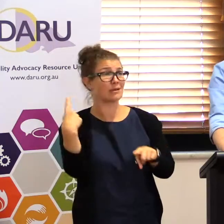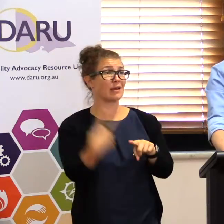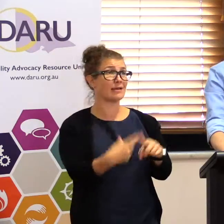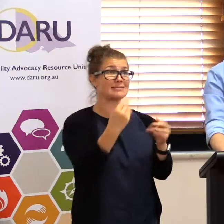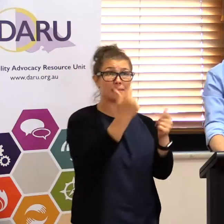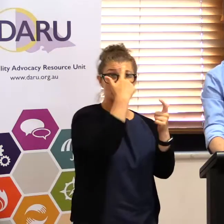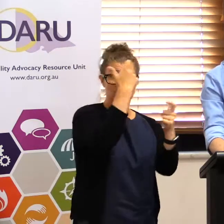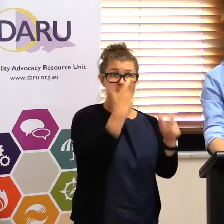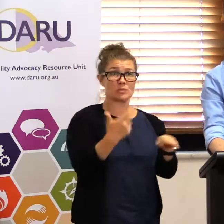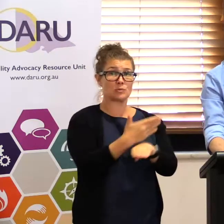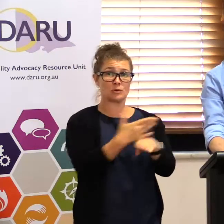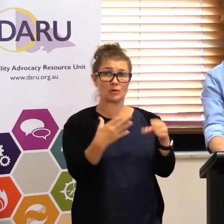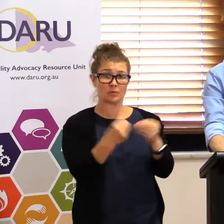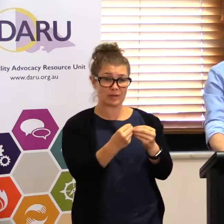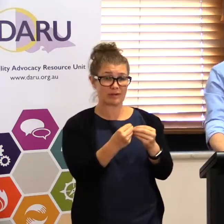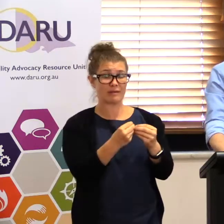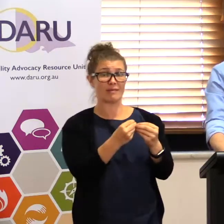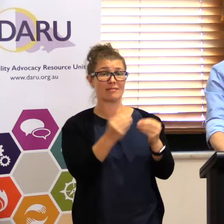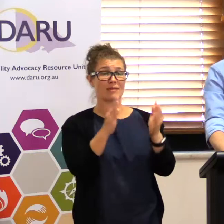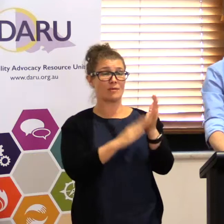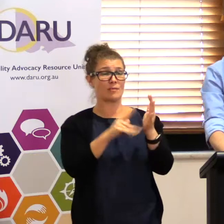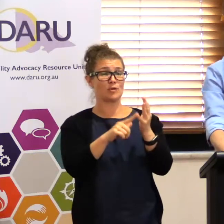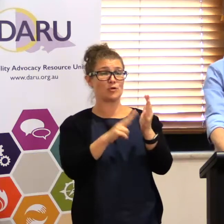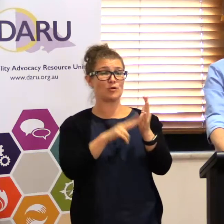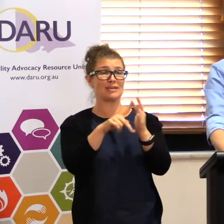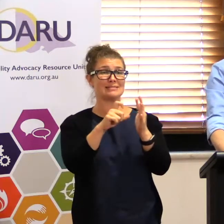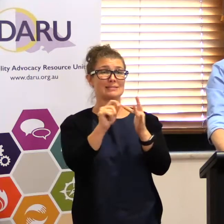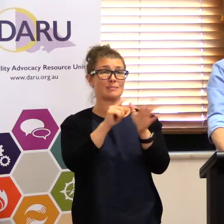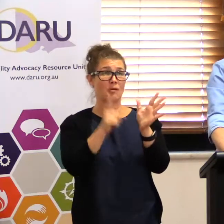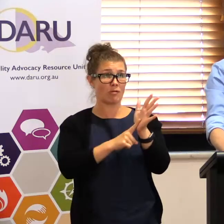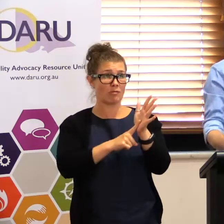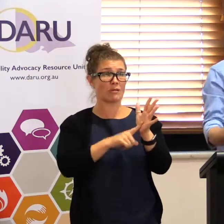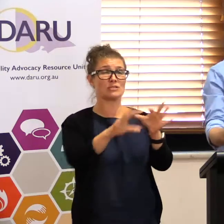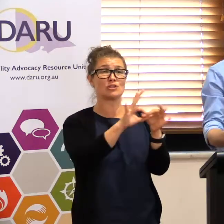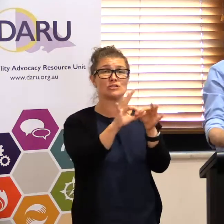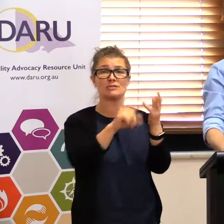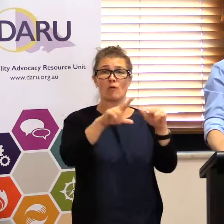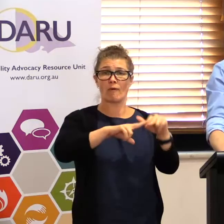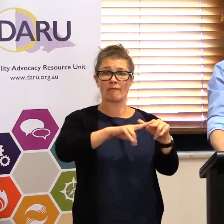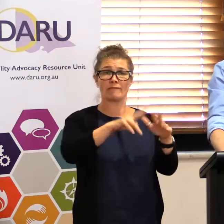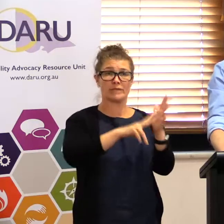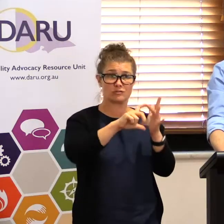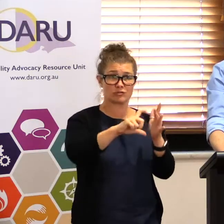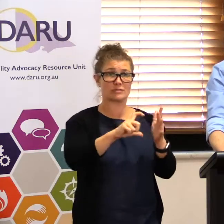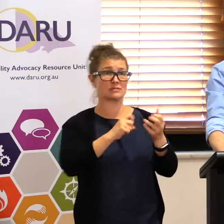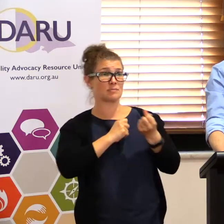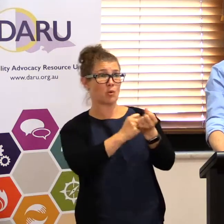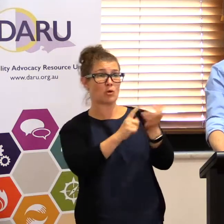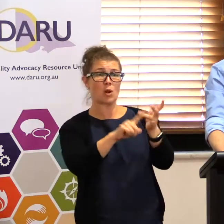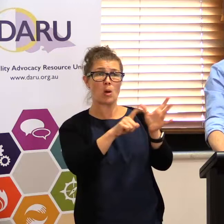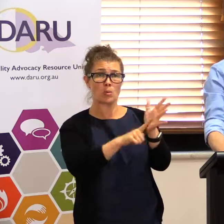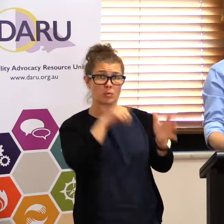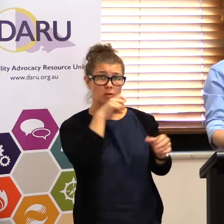initiatives that we're working with the Municipal Association of Victoria around supporting local government to employ more people with